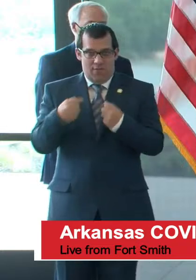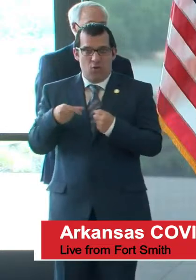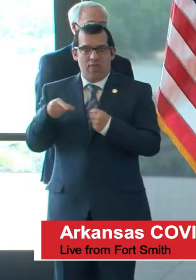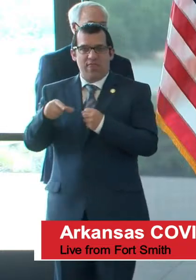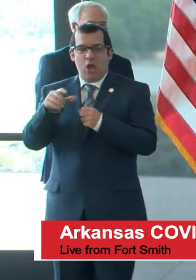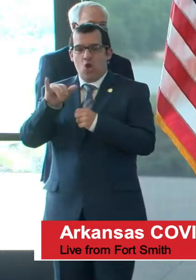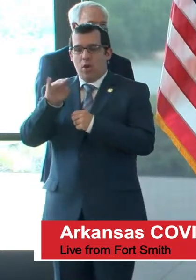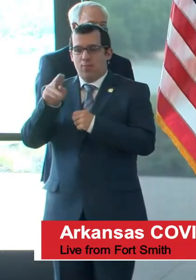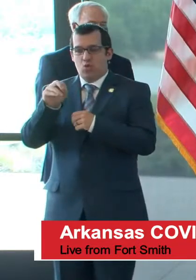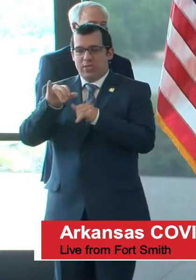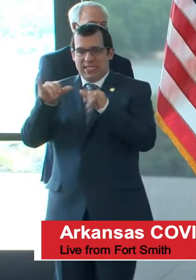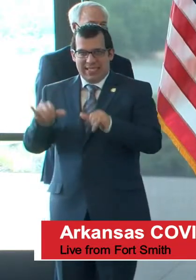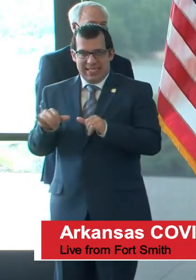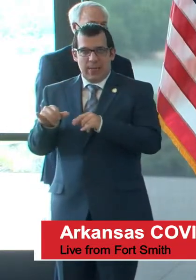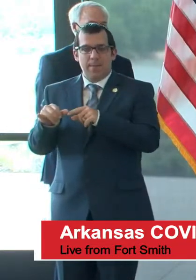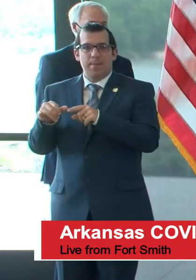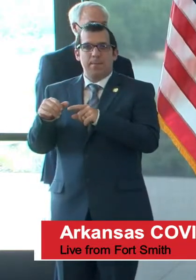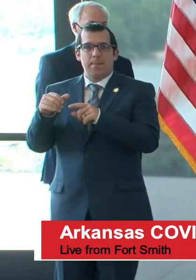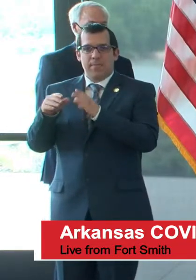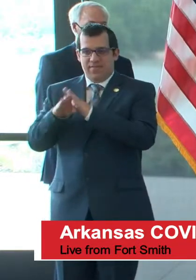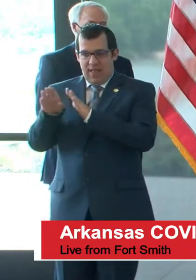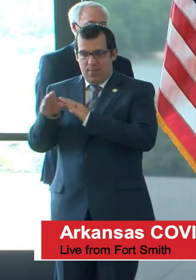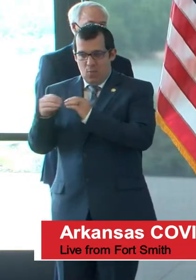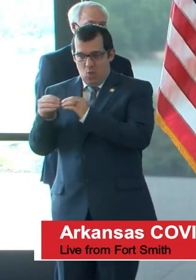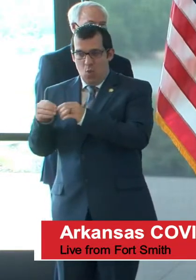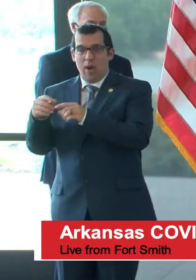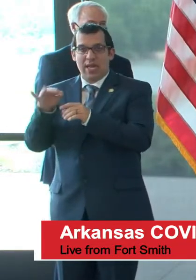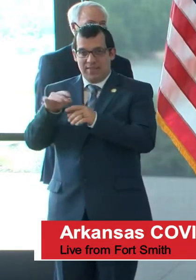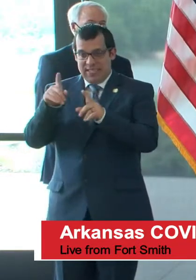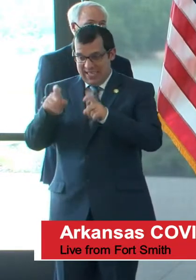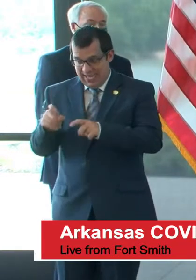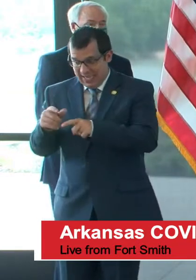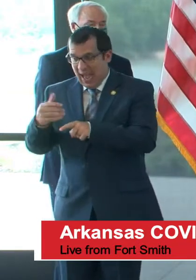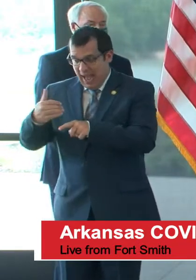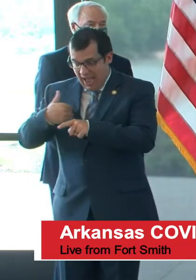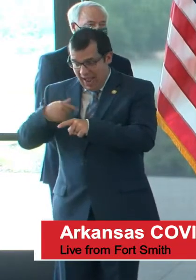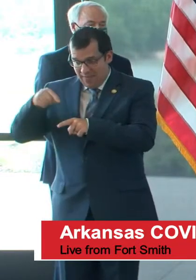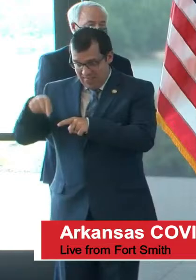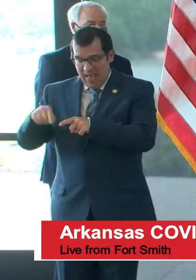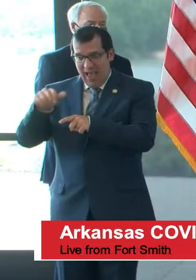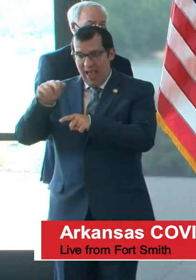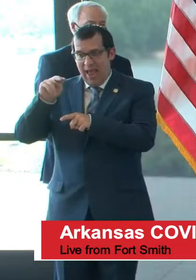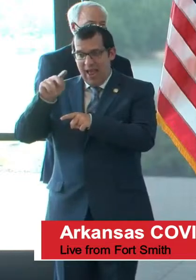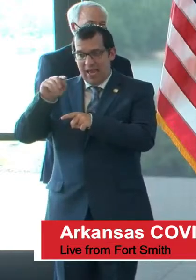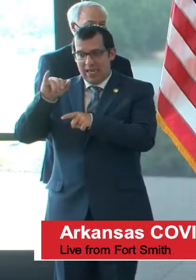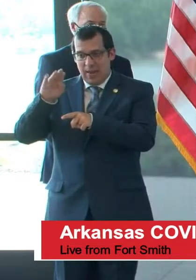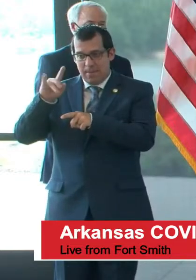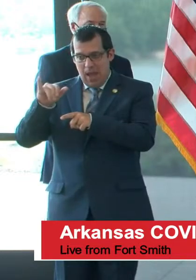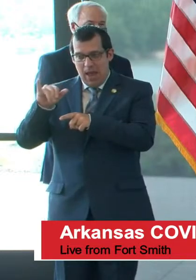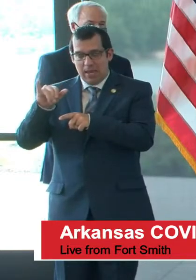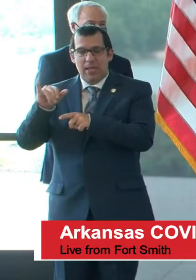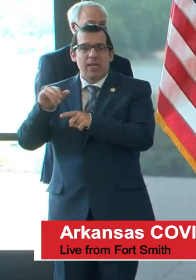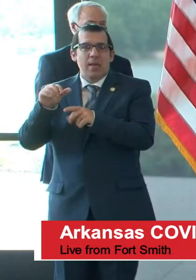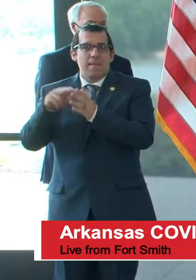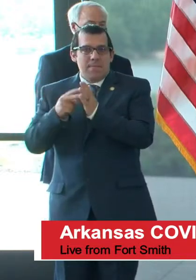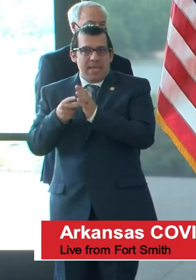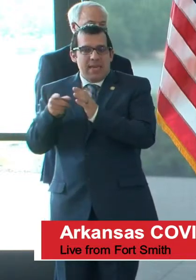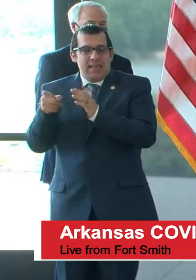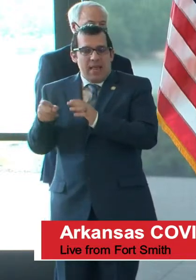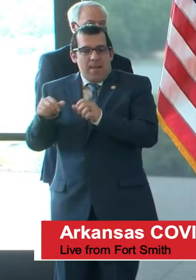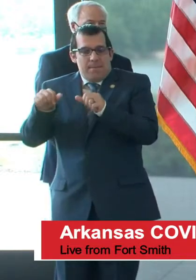antibodies. So if an antibody test is positive, then that means they've potentially had